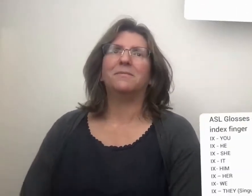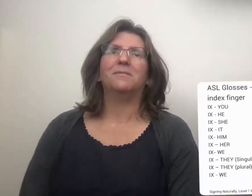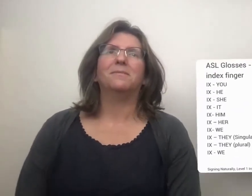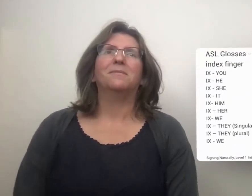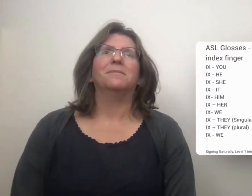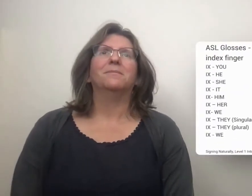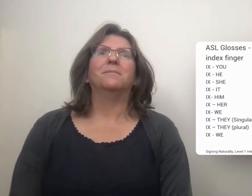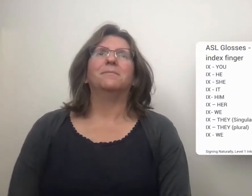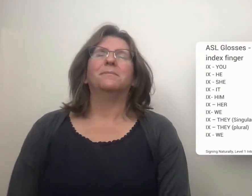understood.